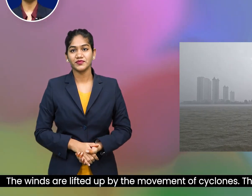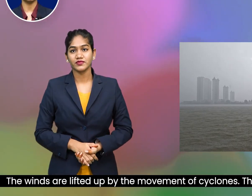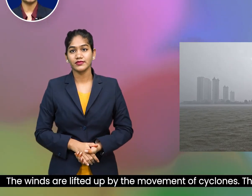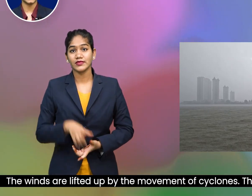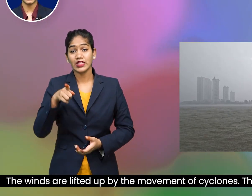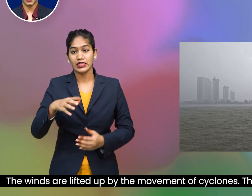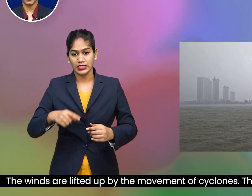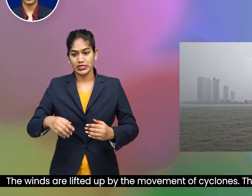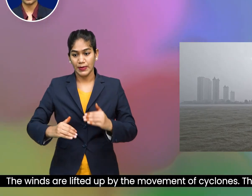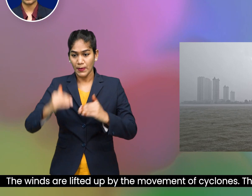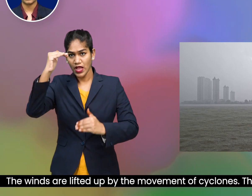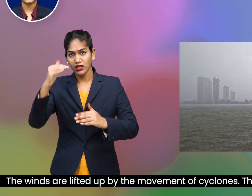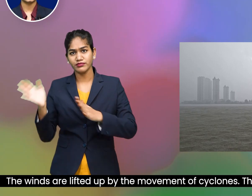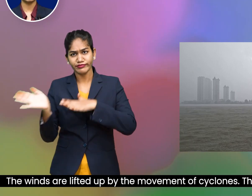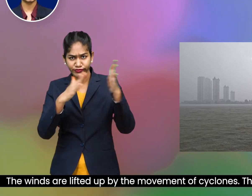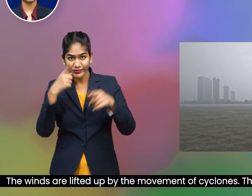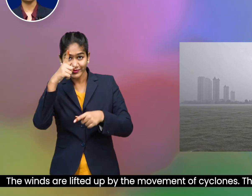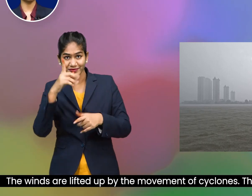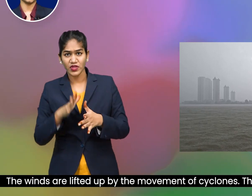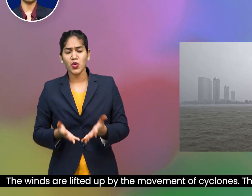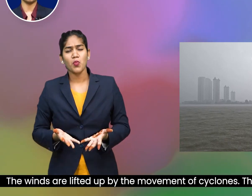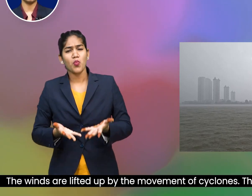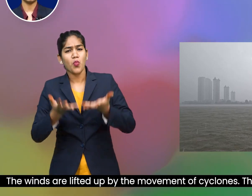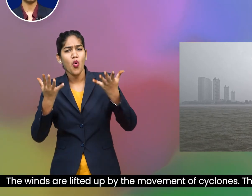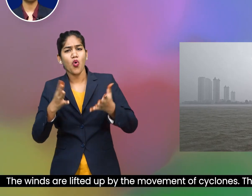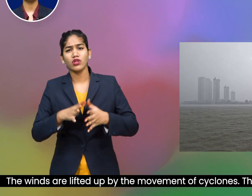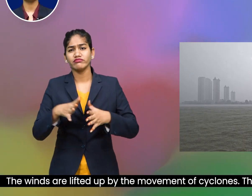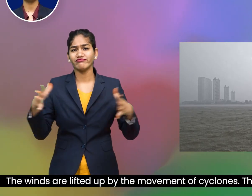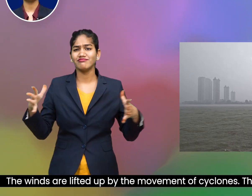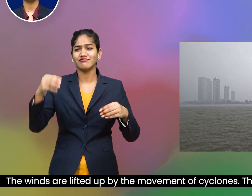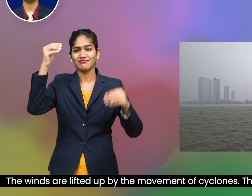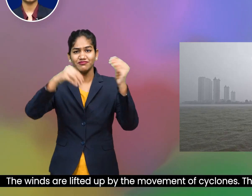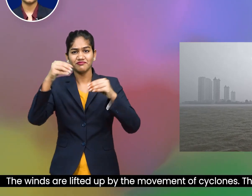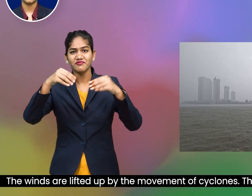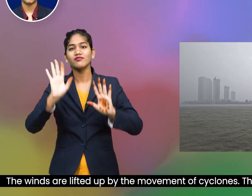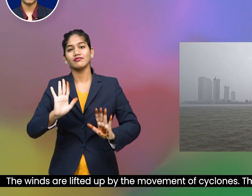The uplifted air gives heavy rainfall.